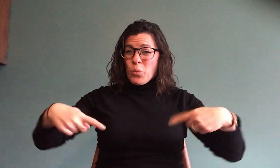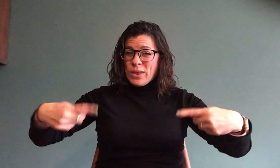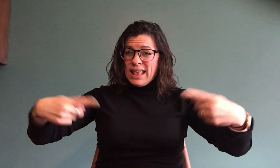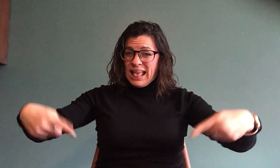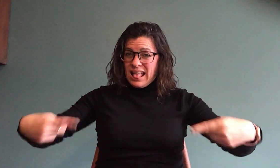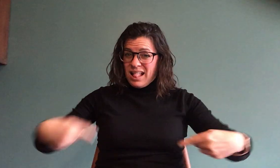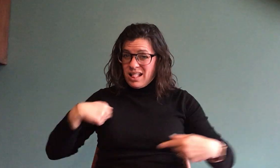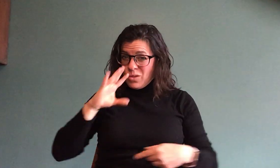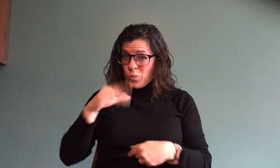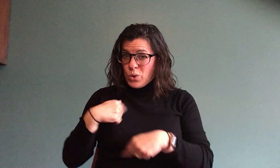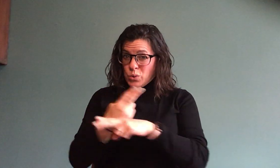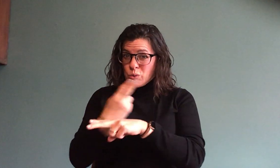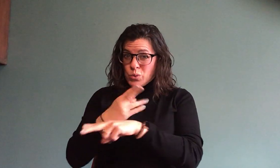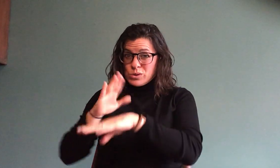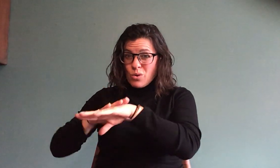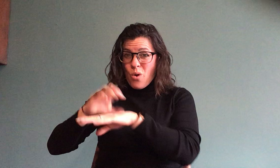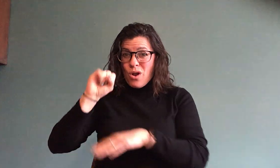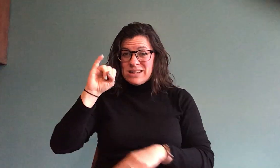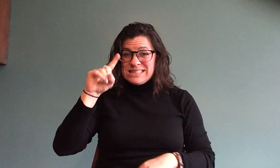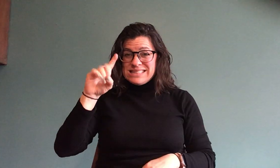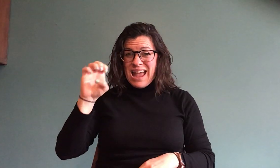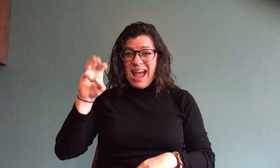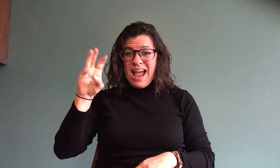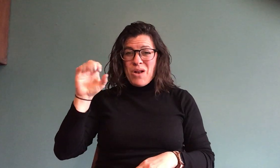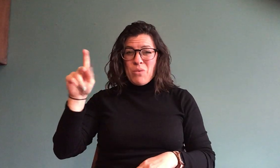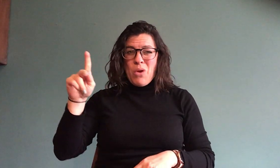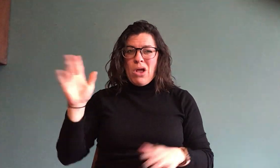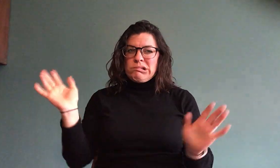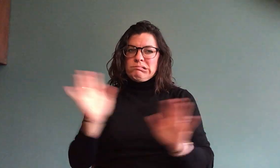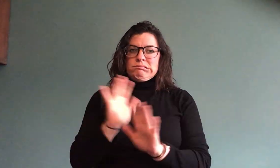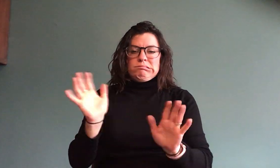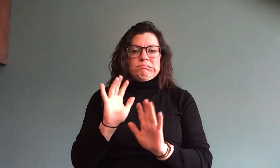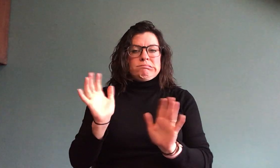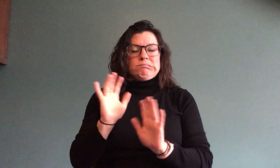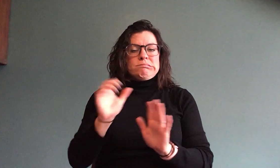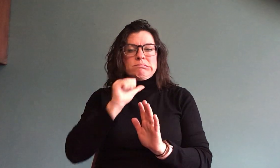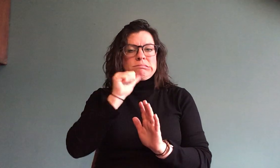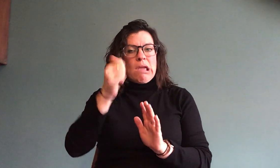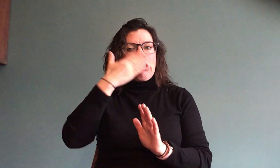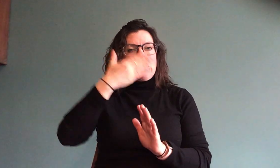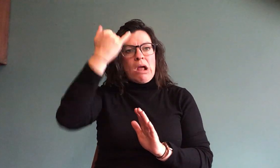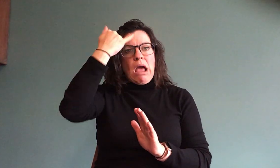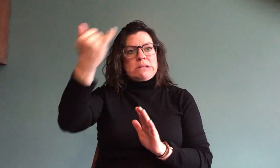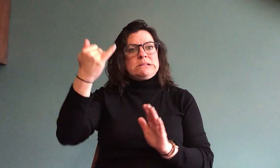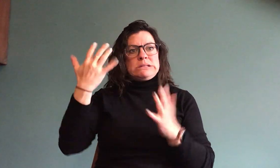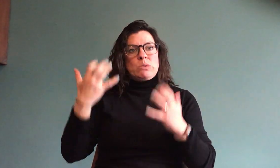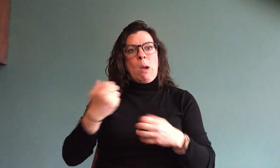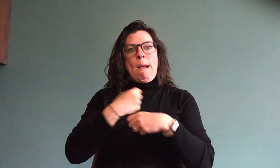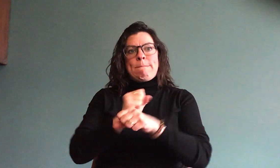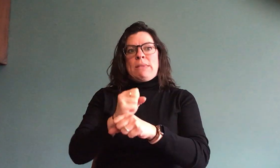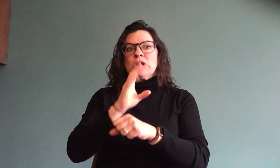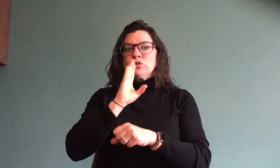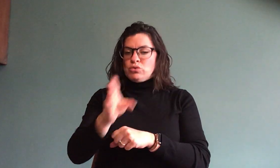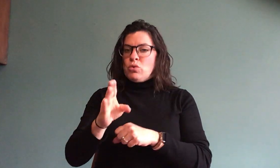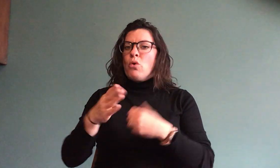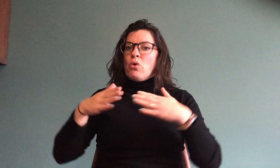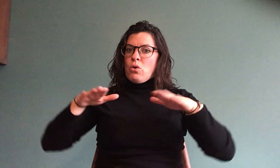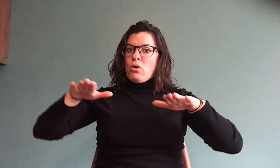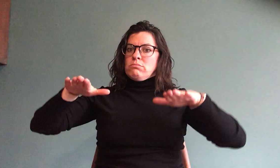What's your question again? How are we going to make it level? What? You got to be paying attention, guys. I'm not going to keep repeating